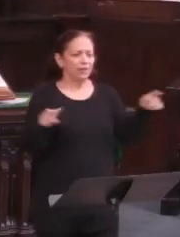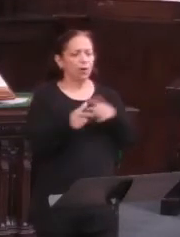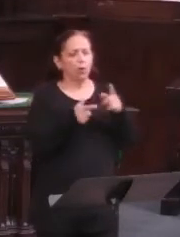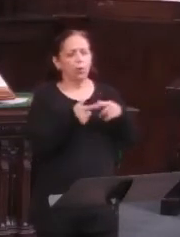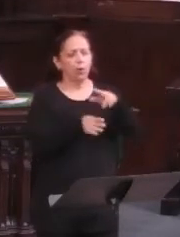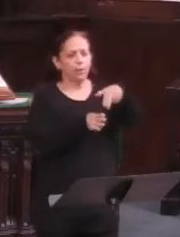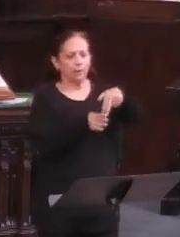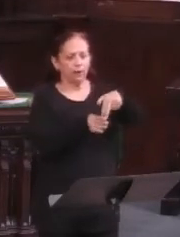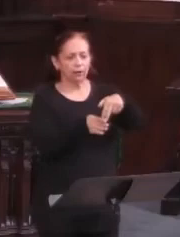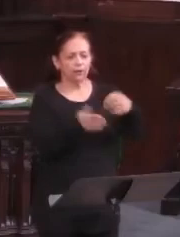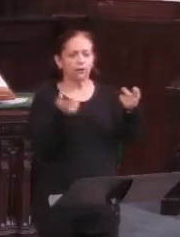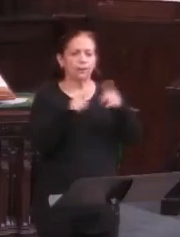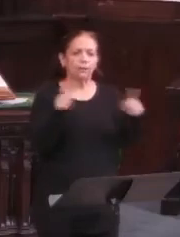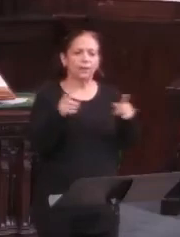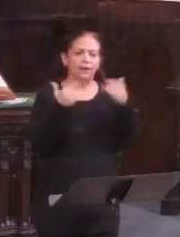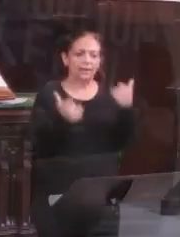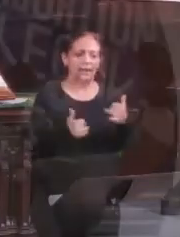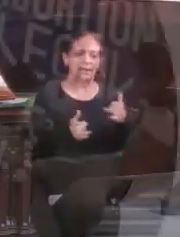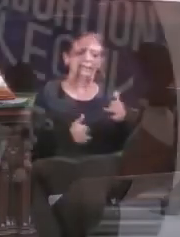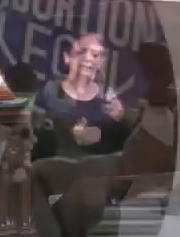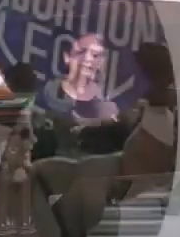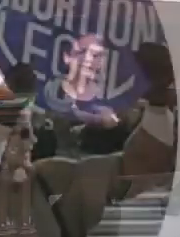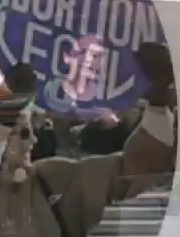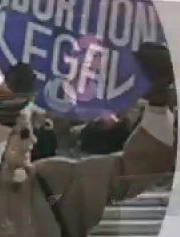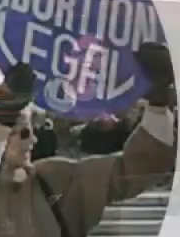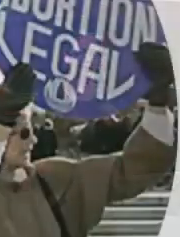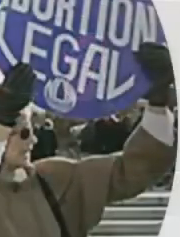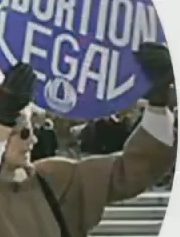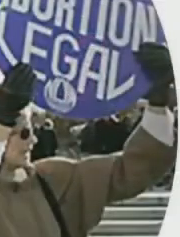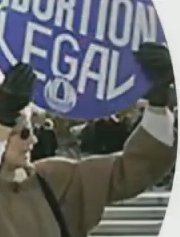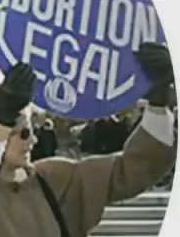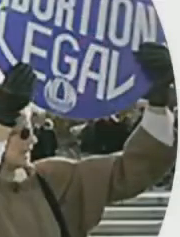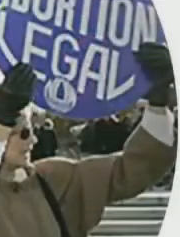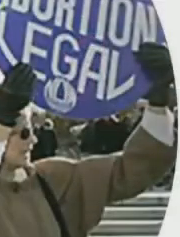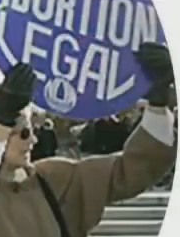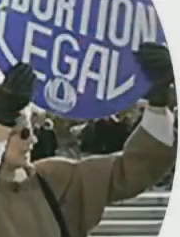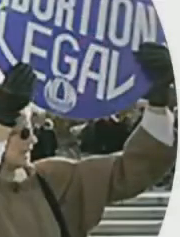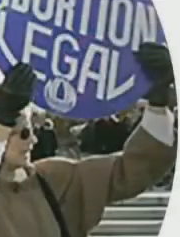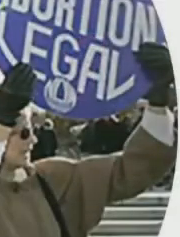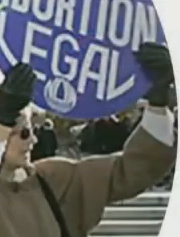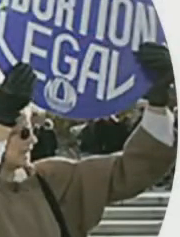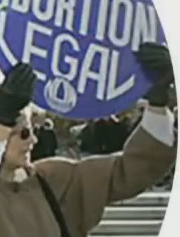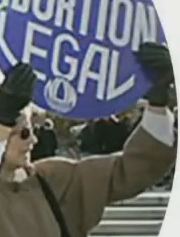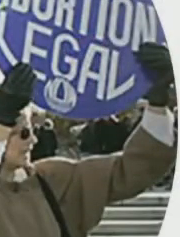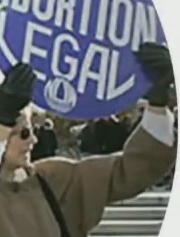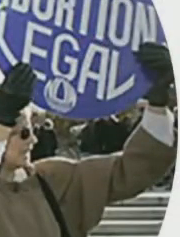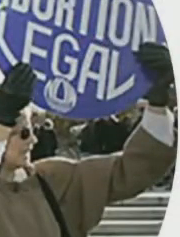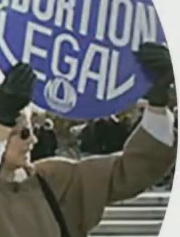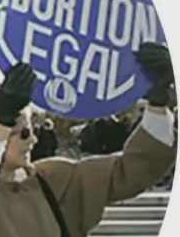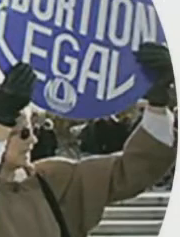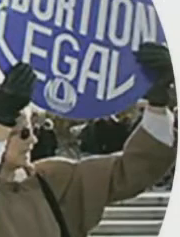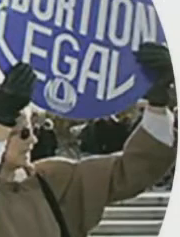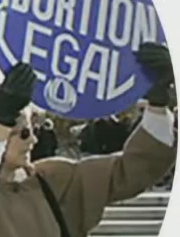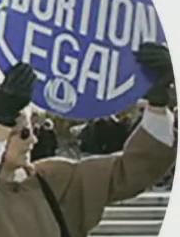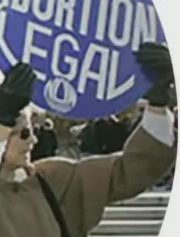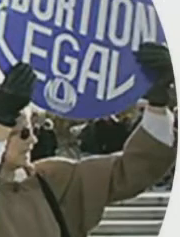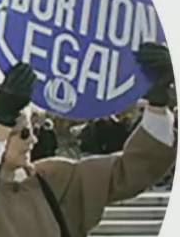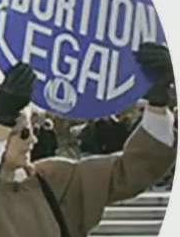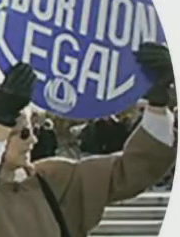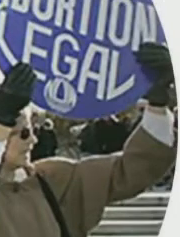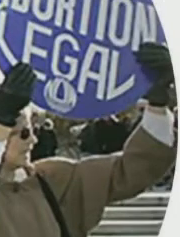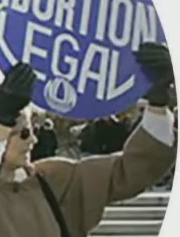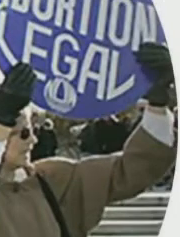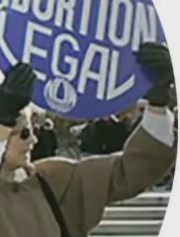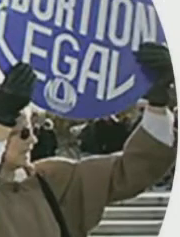one controversial issue, abortion. This issue seems straightforward, right? Look at this picture. You are either pro-choice